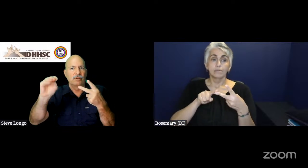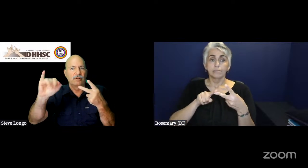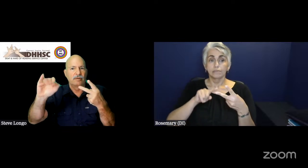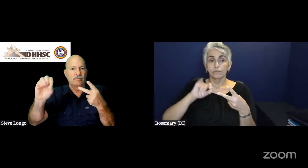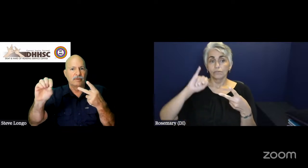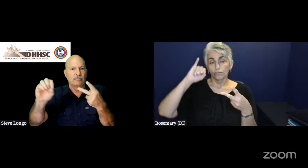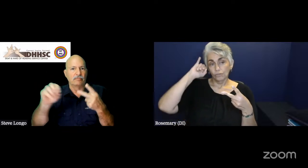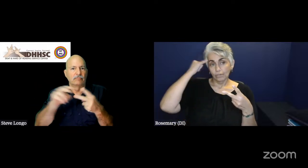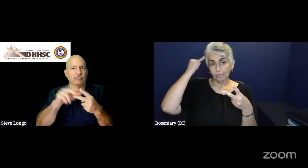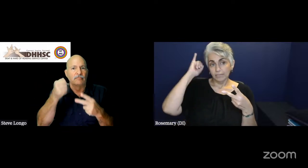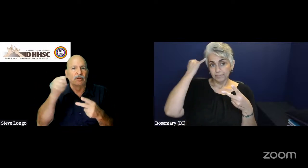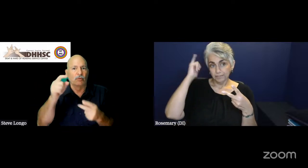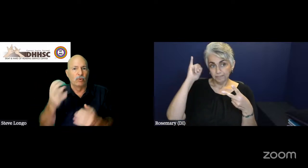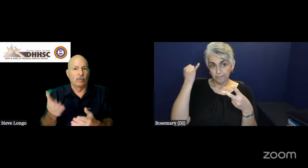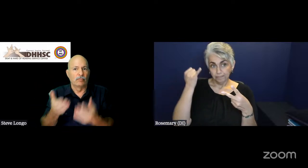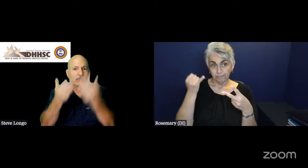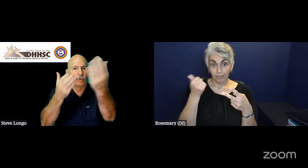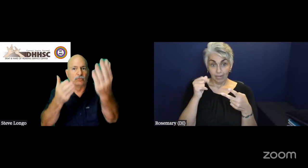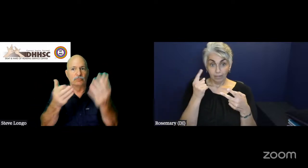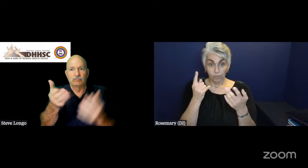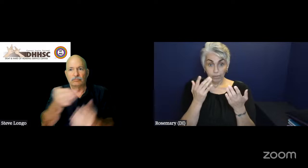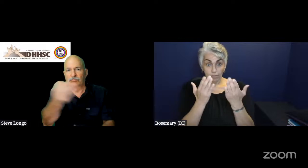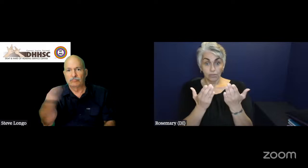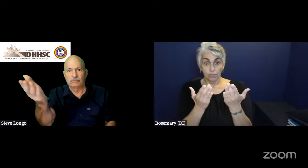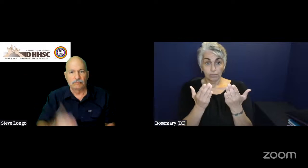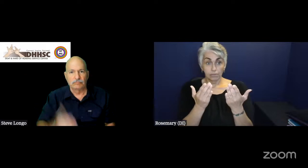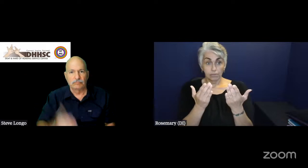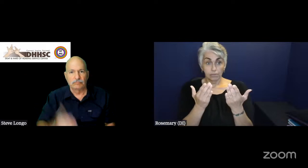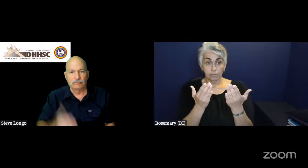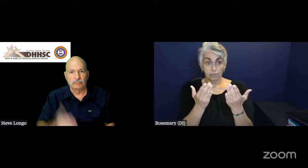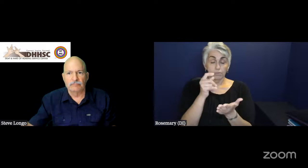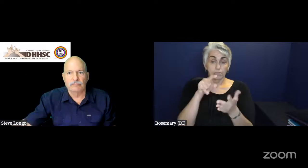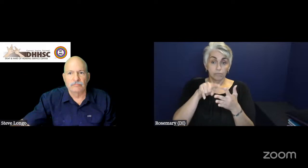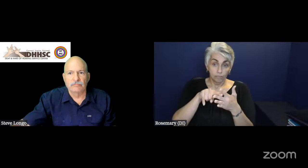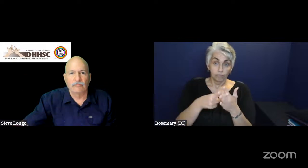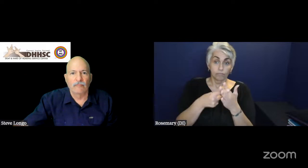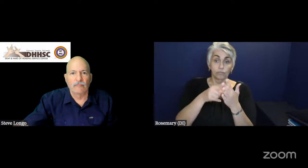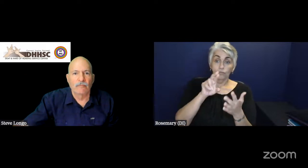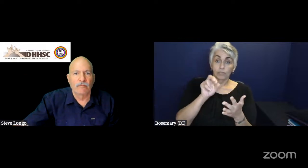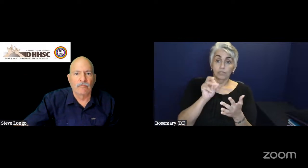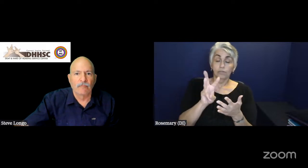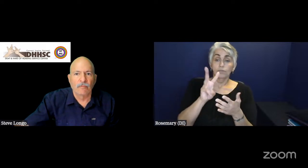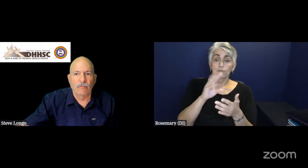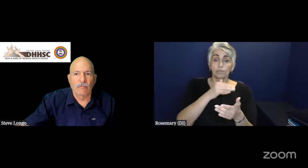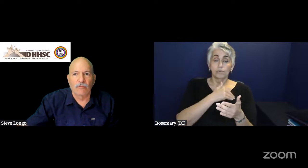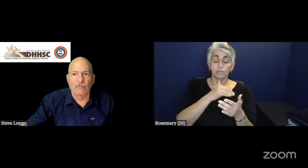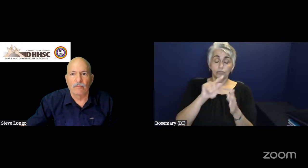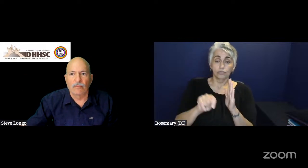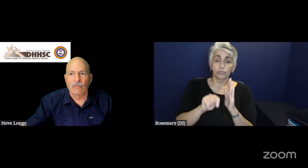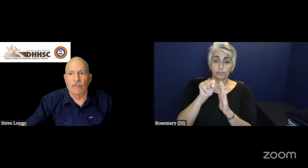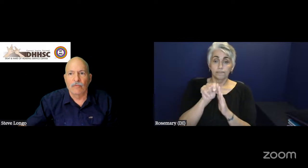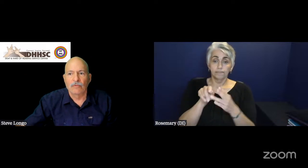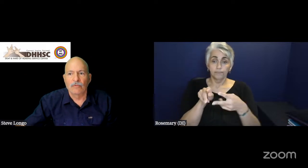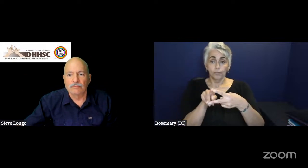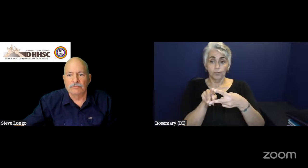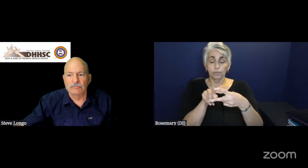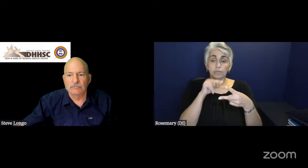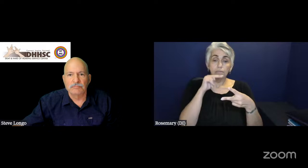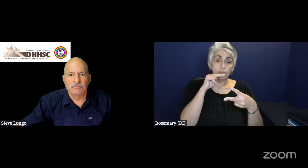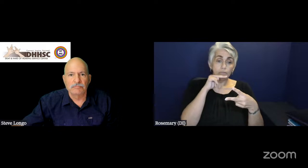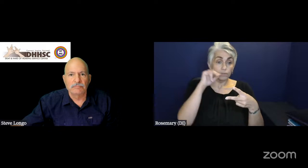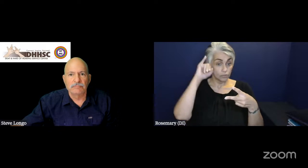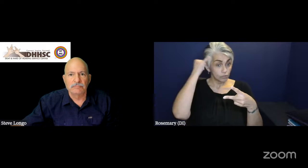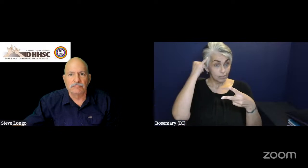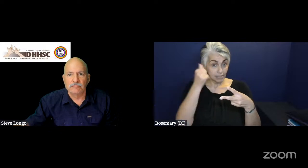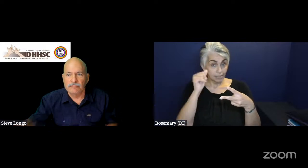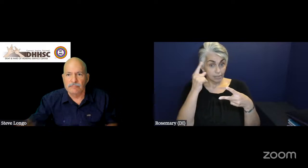for 2 officers, terms for 2 officers? One is Nicole's and the other is Jamie, to